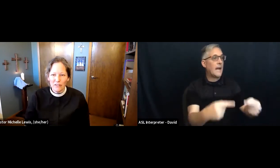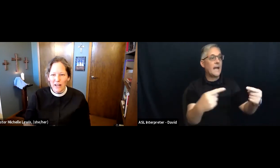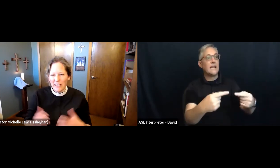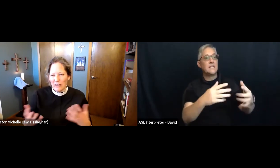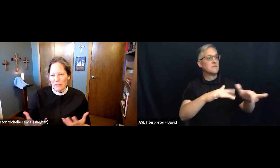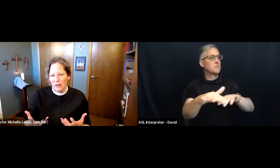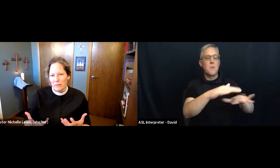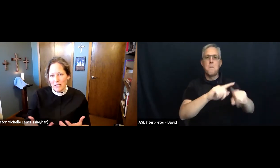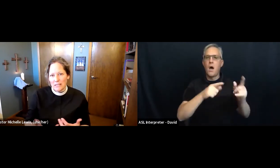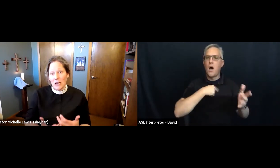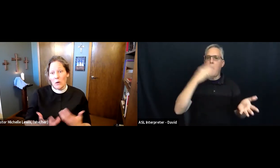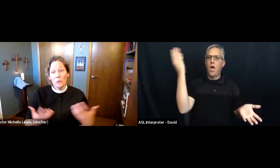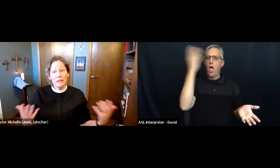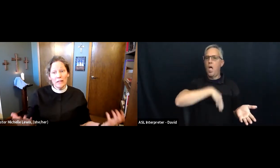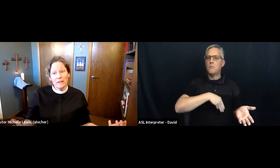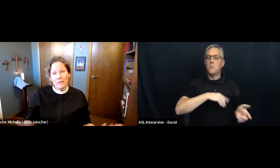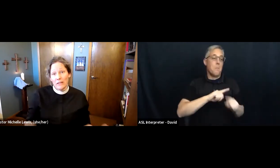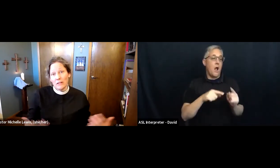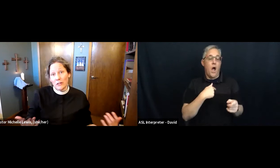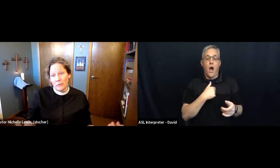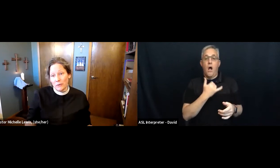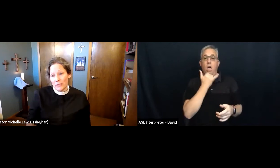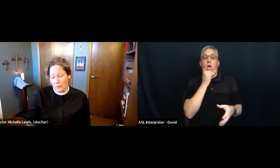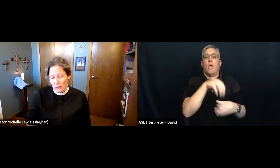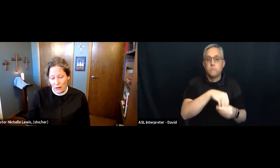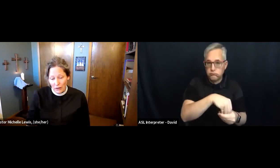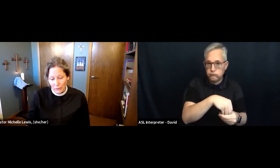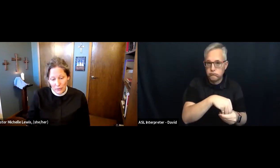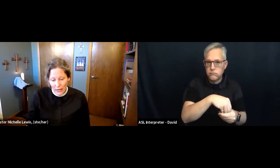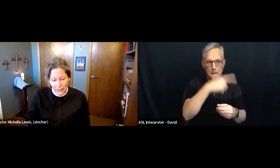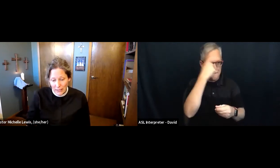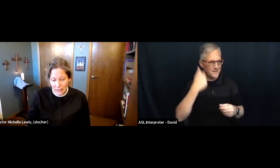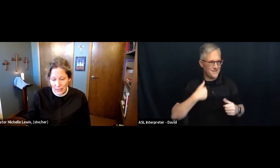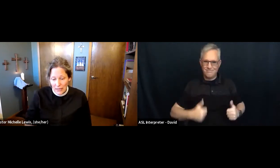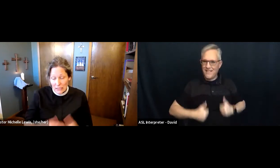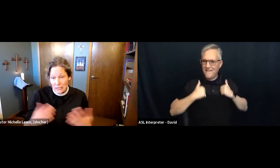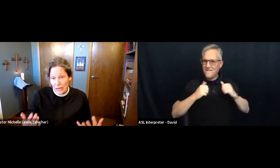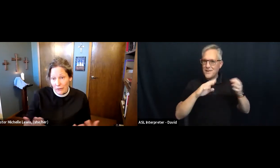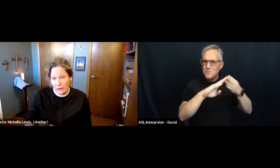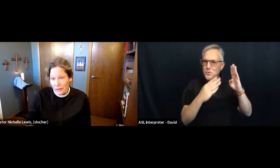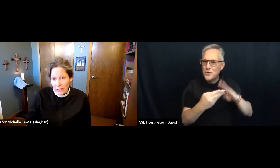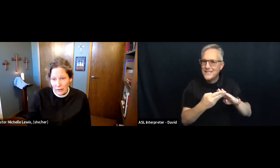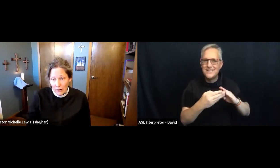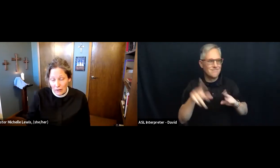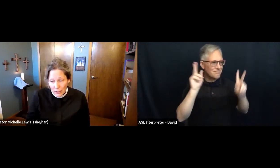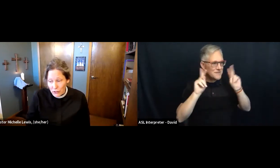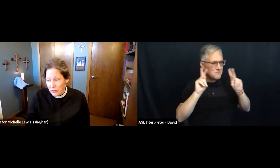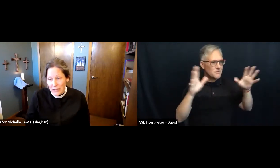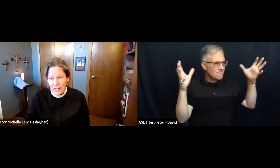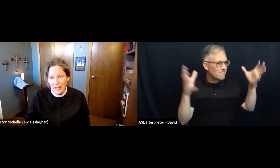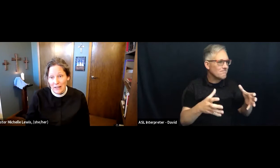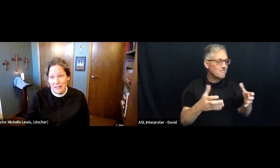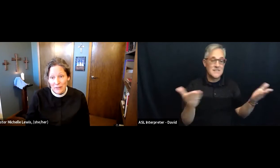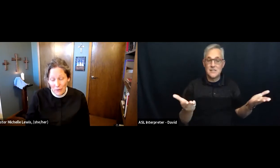And we still kind of get involved because we live in a community. We are united together in our